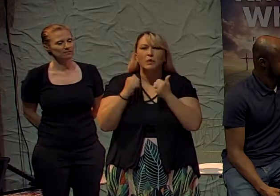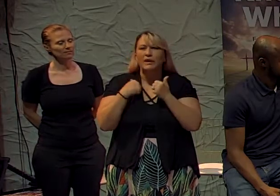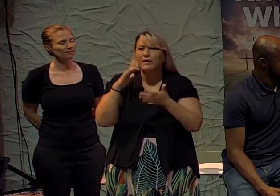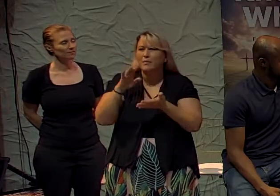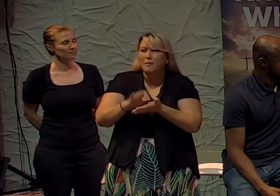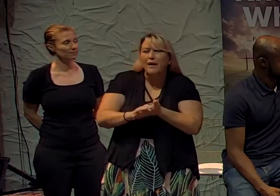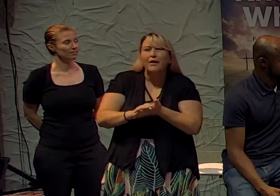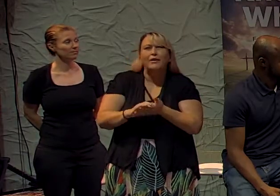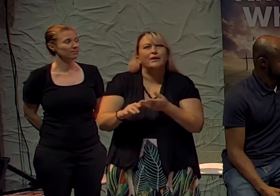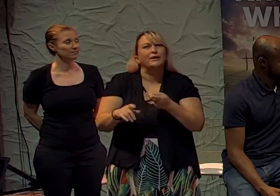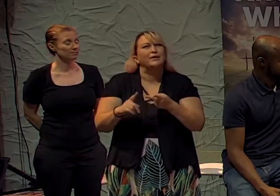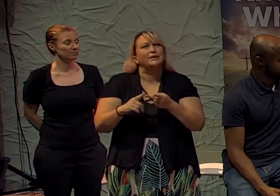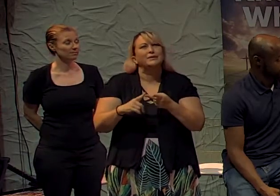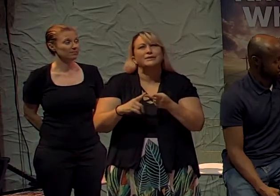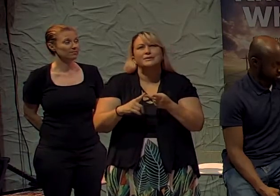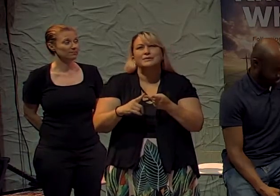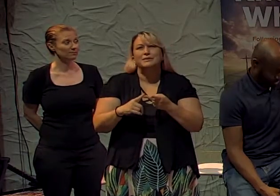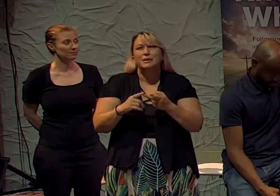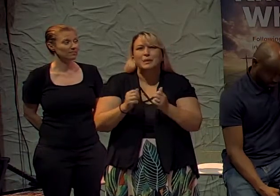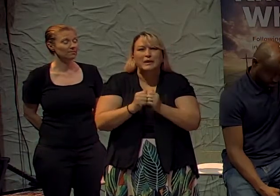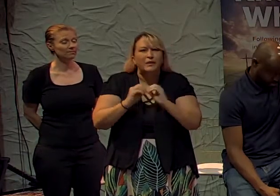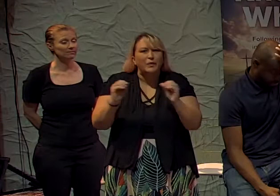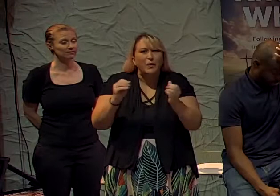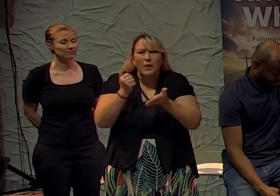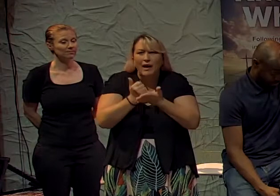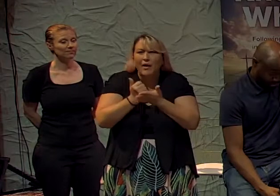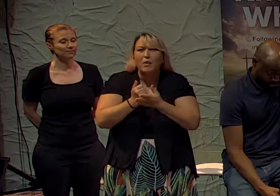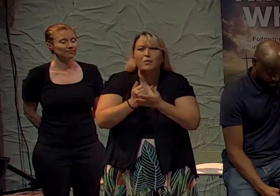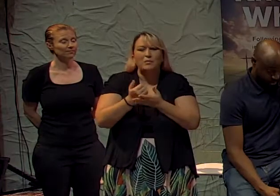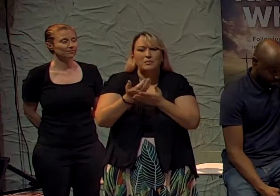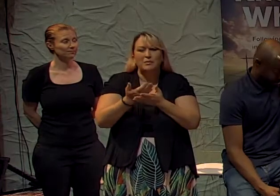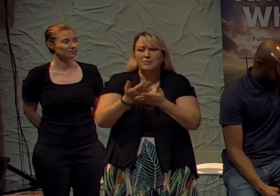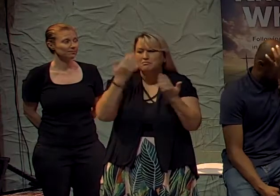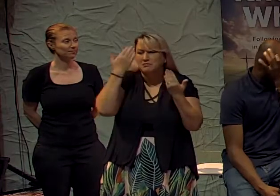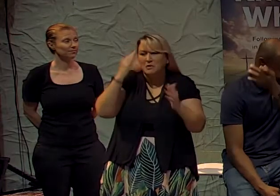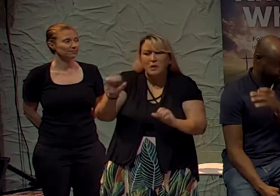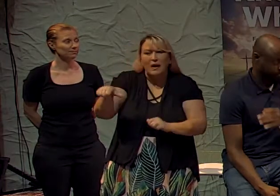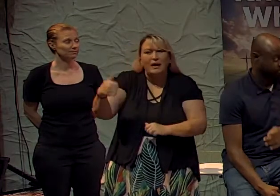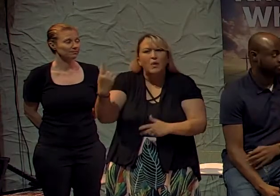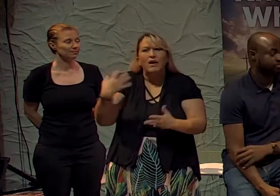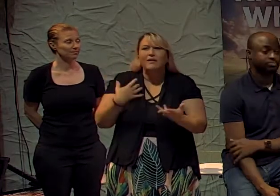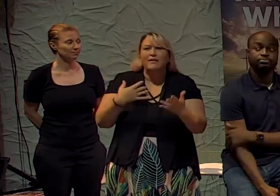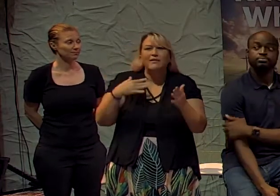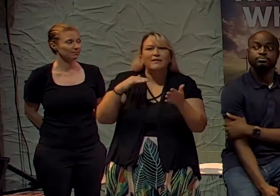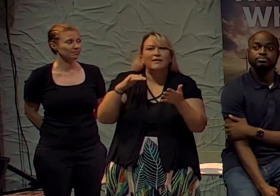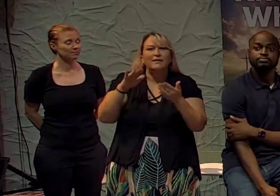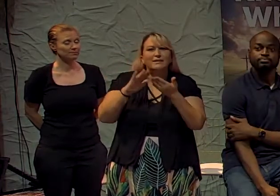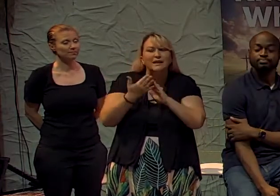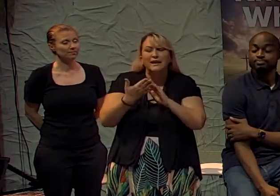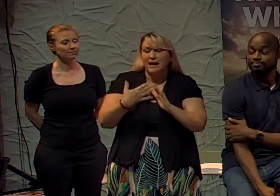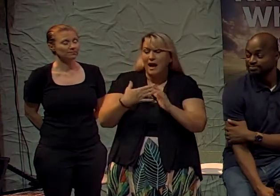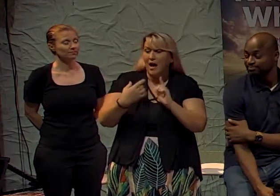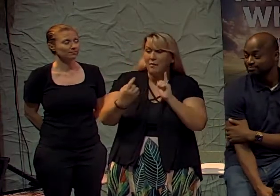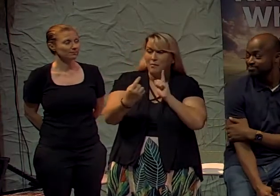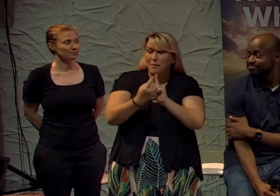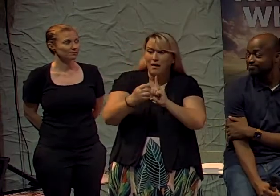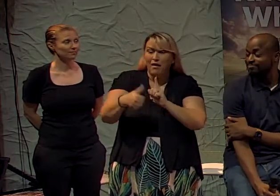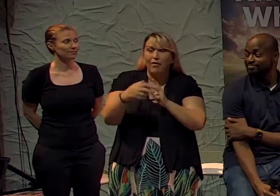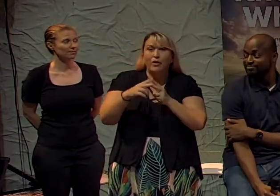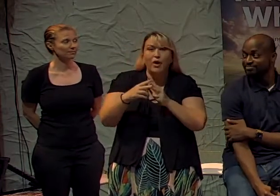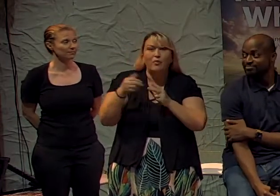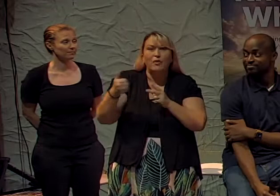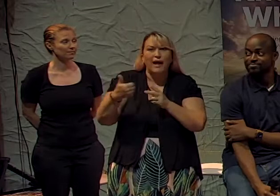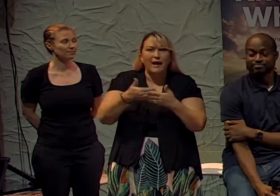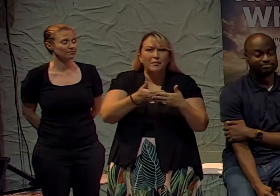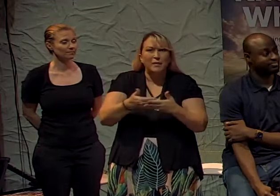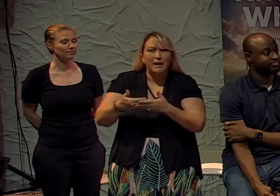with not having help, not knowing anybody in the city. And I met a couple that day who had a baby in the park, and they